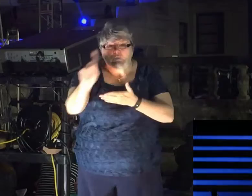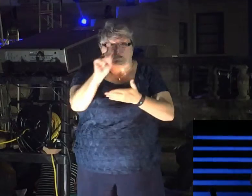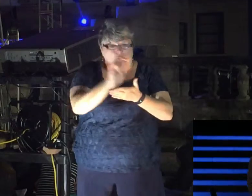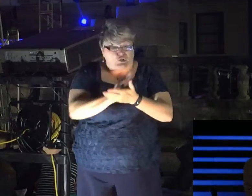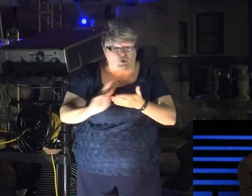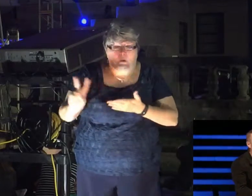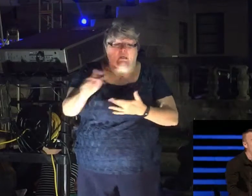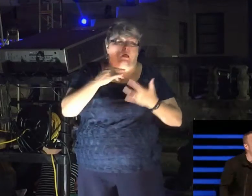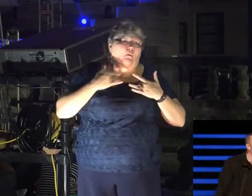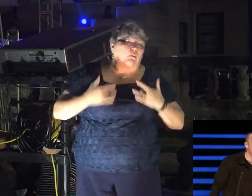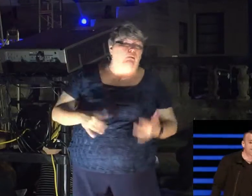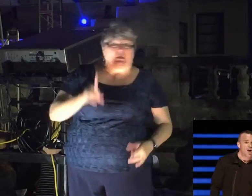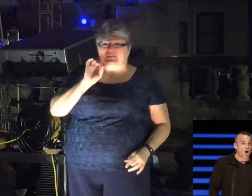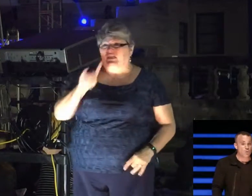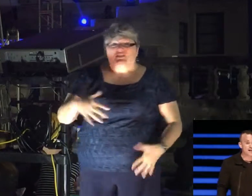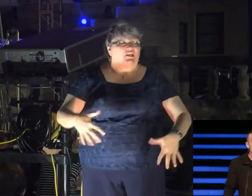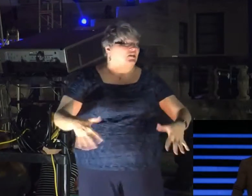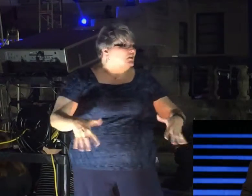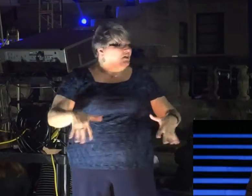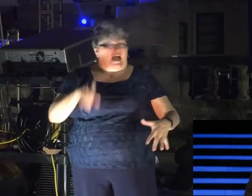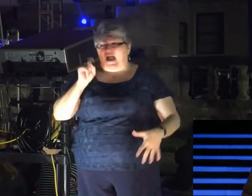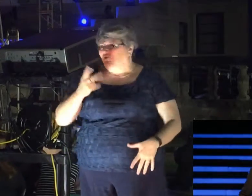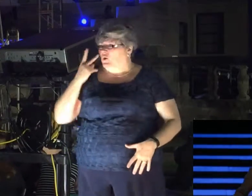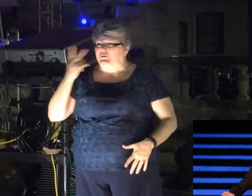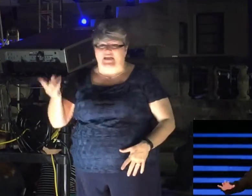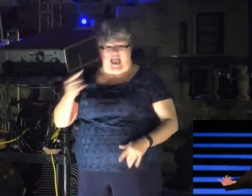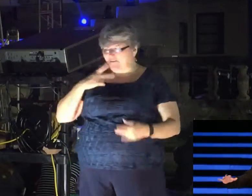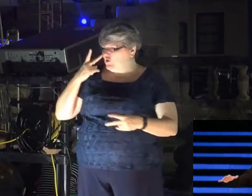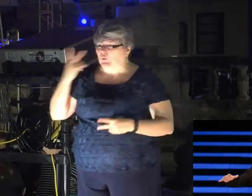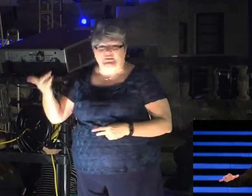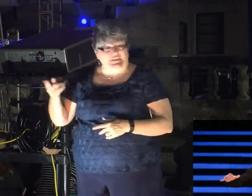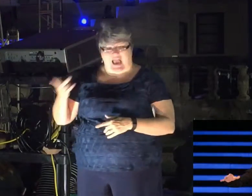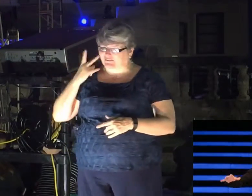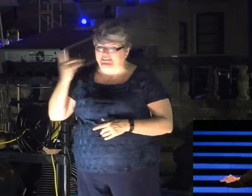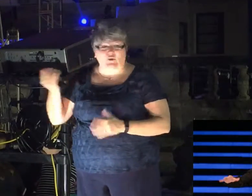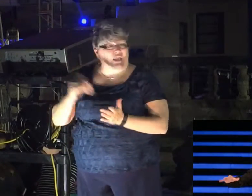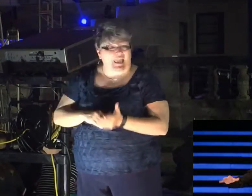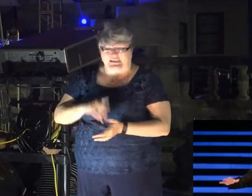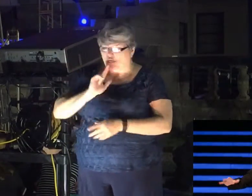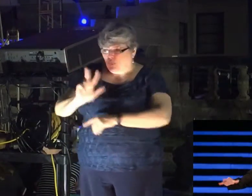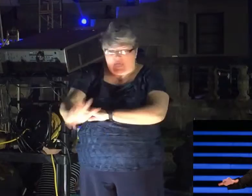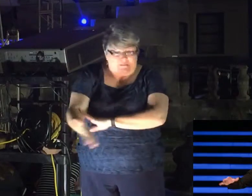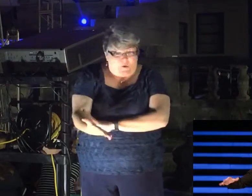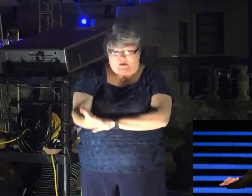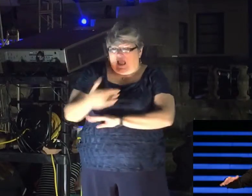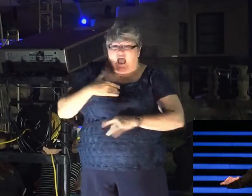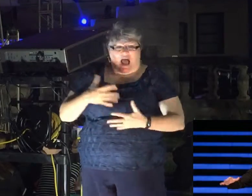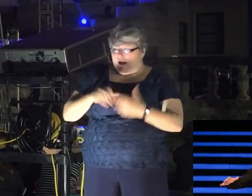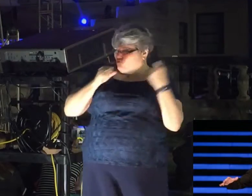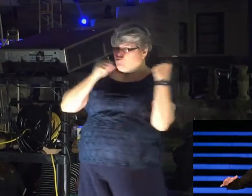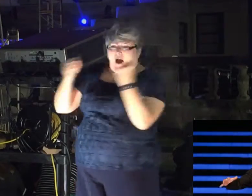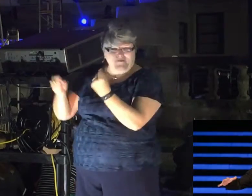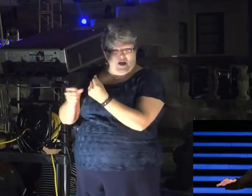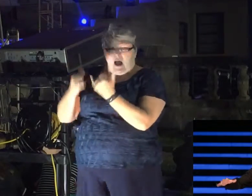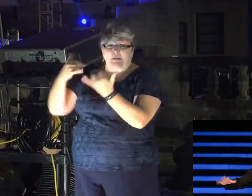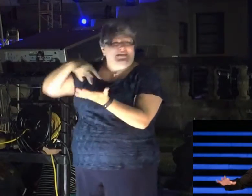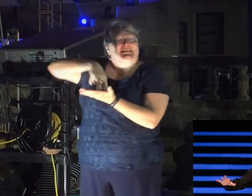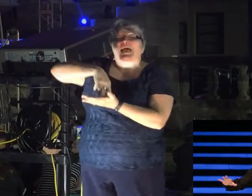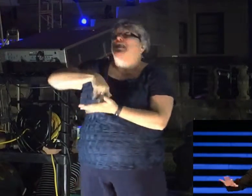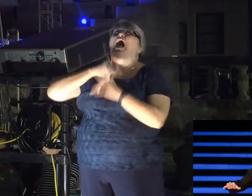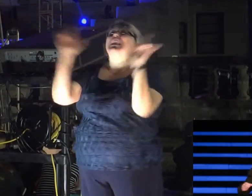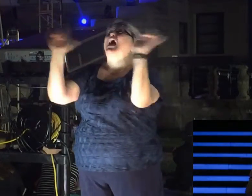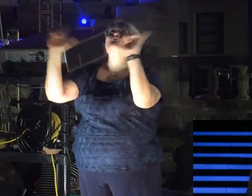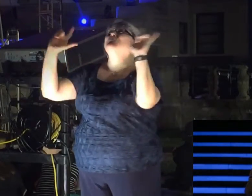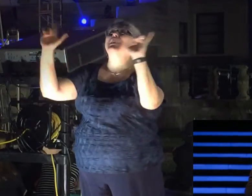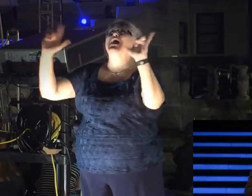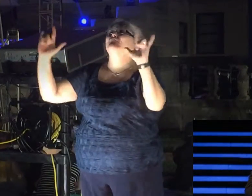happens? A week later, they got the DTs. They're trembling like, I gotta go see him. I gotta go see her. It's 3 o'clock in the morning. I'm driving over there. I'm gonna